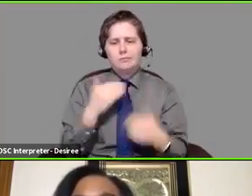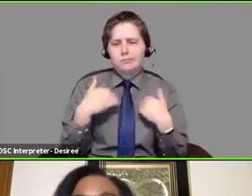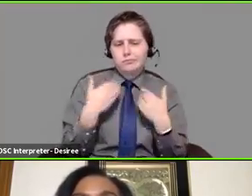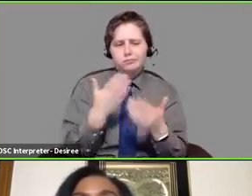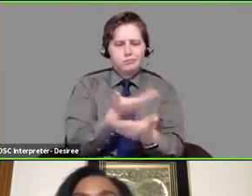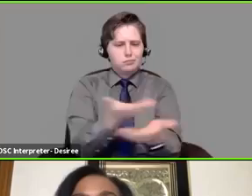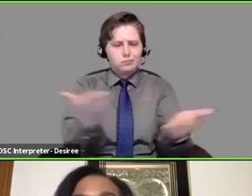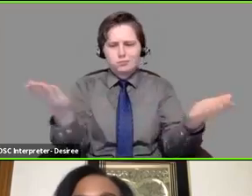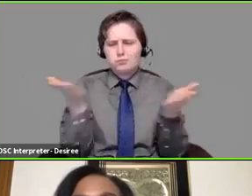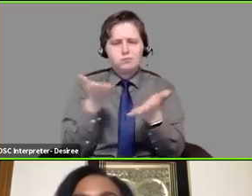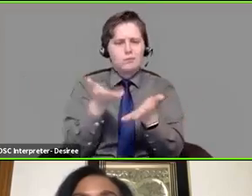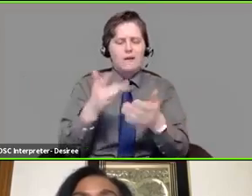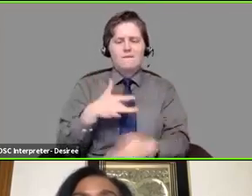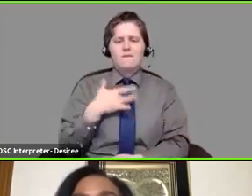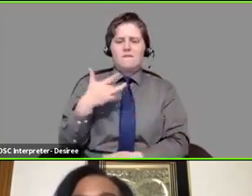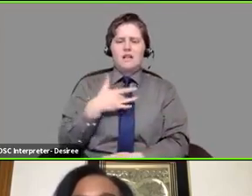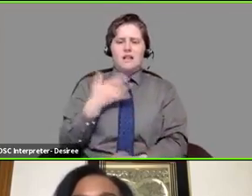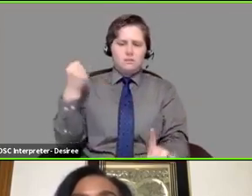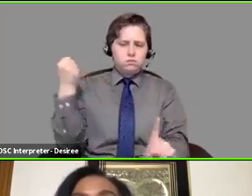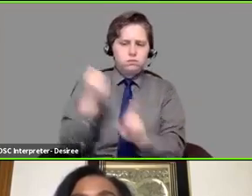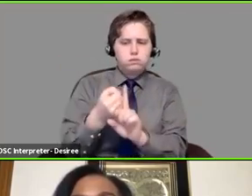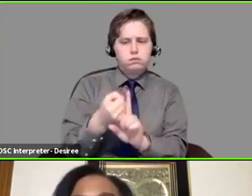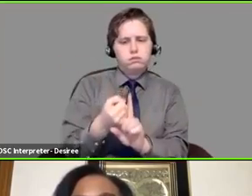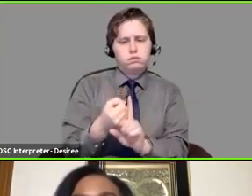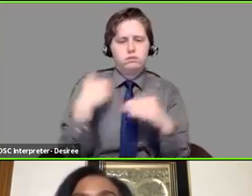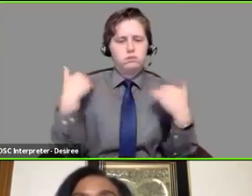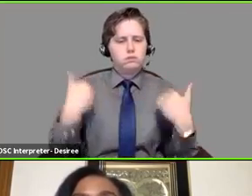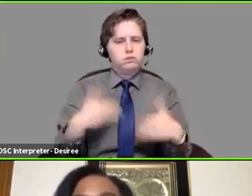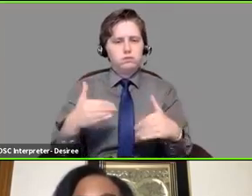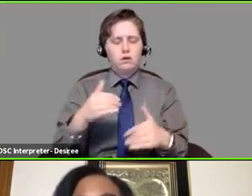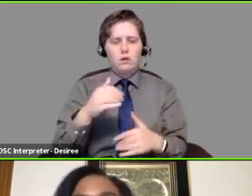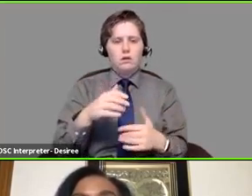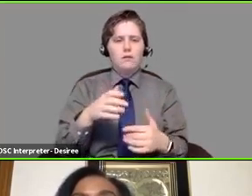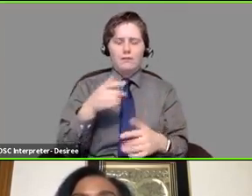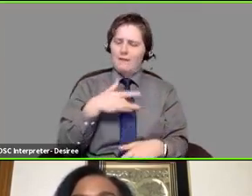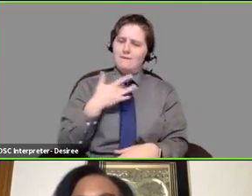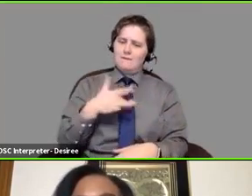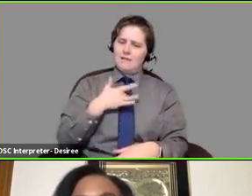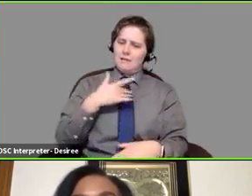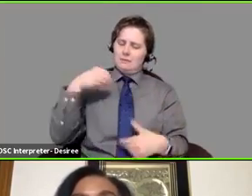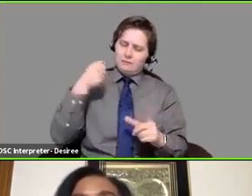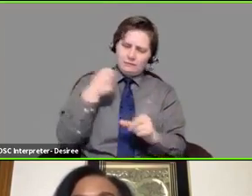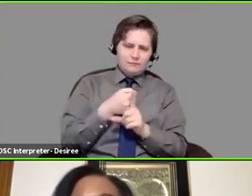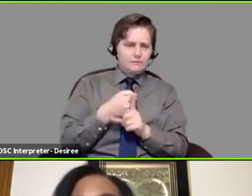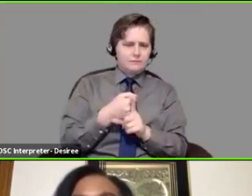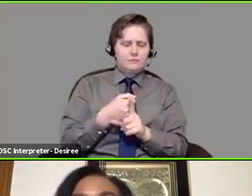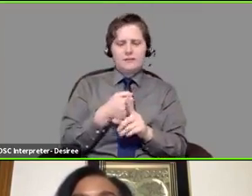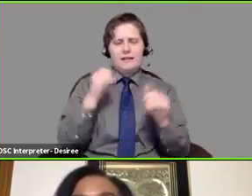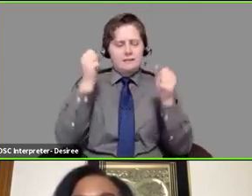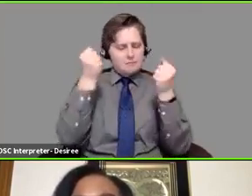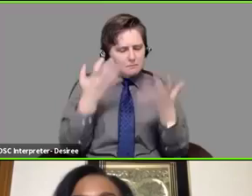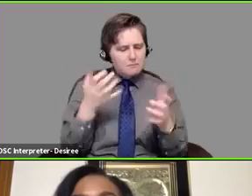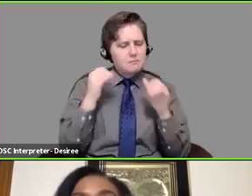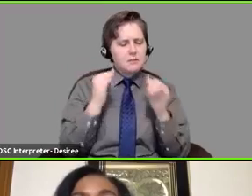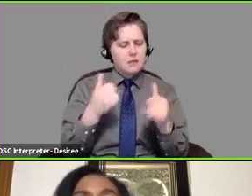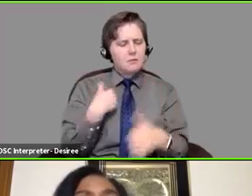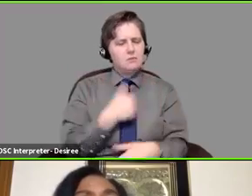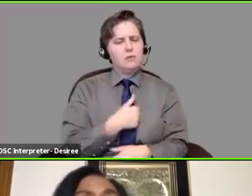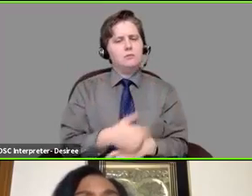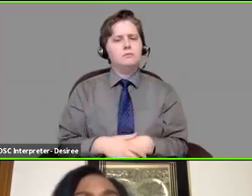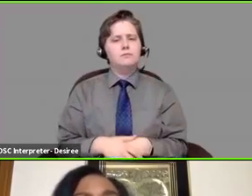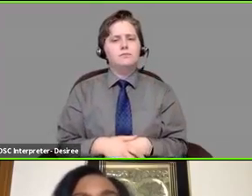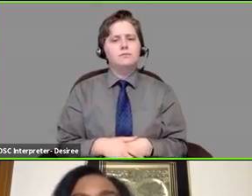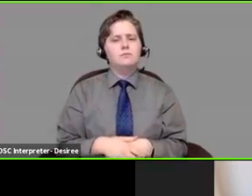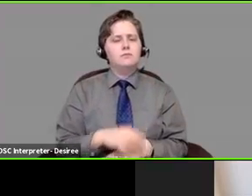are feeling this impact. They're not oblivious to it. They're feeling this yeah, every absolutely. as much as we are. Yeah.